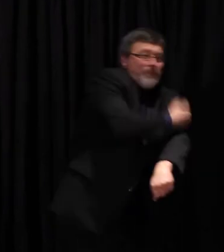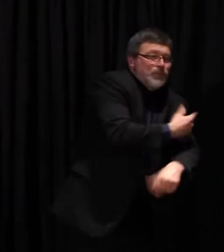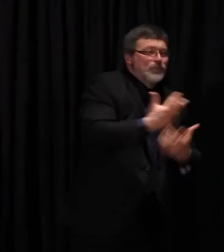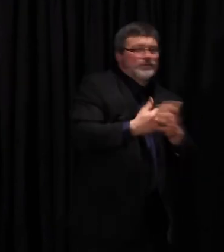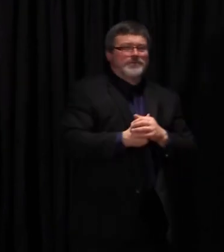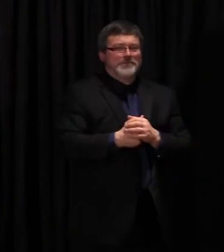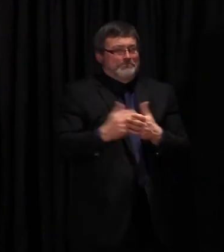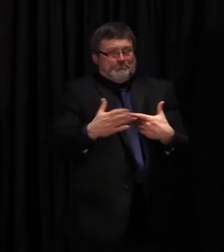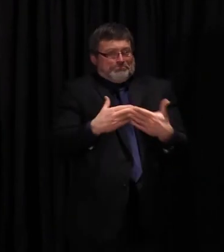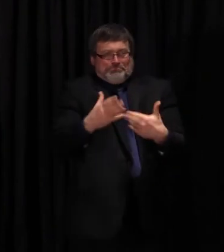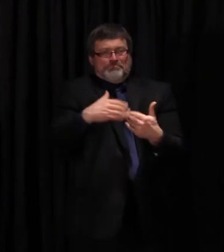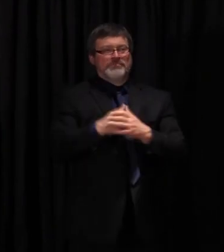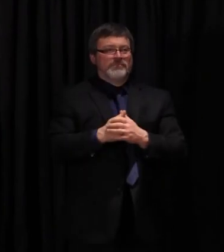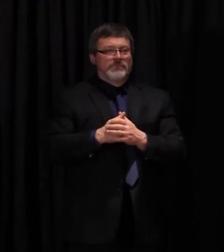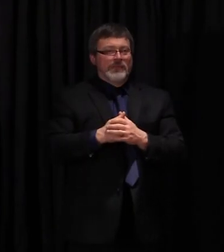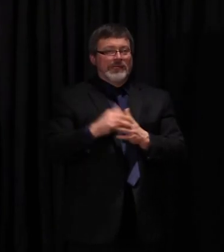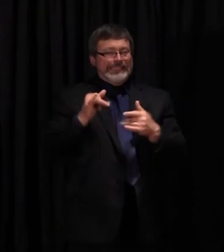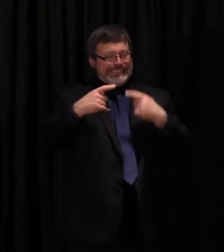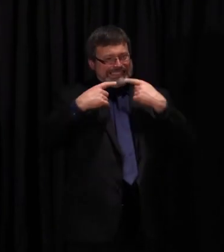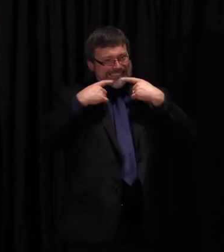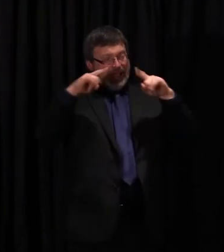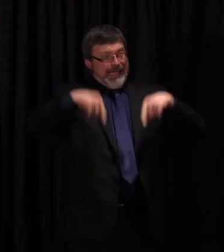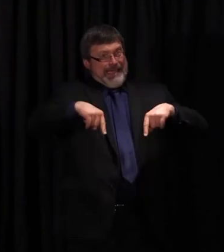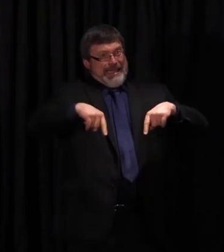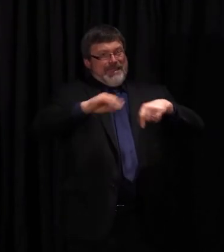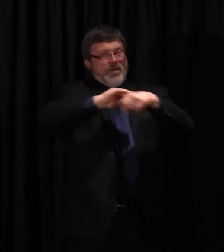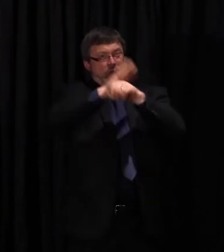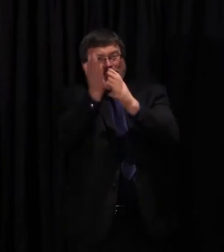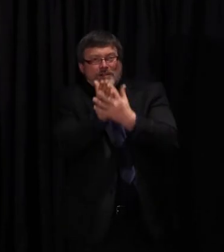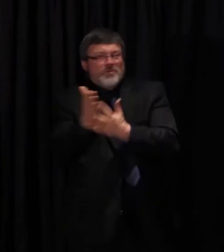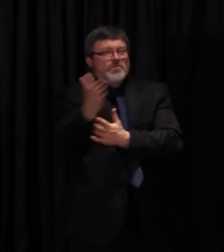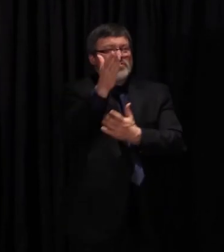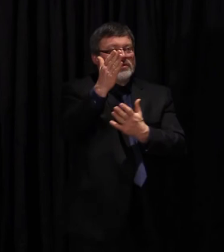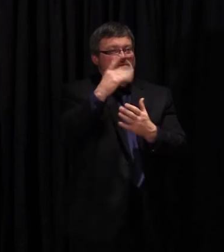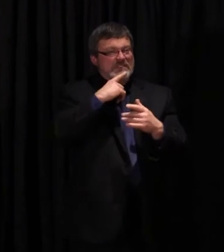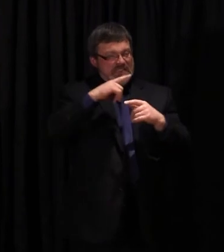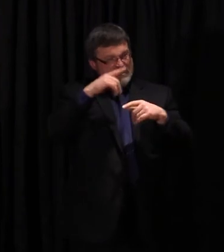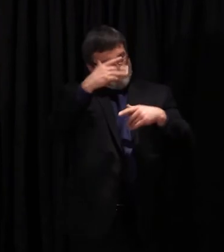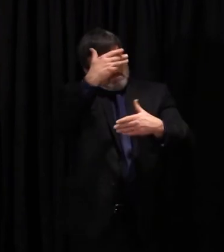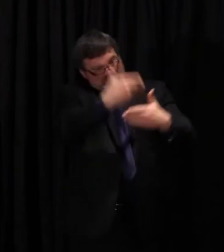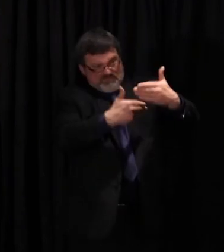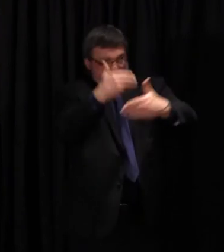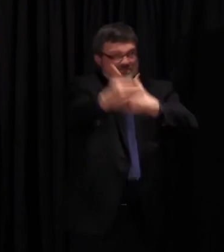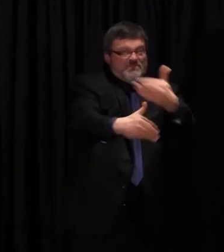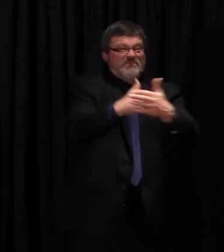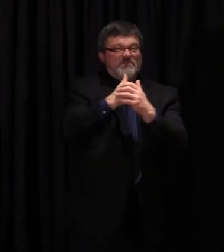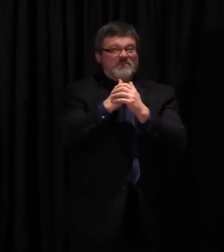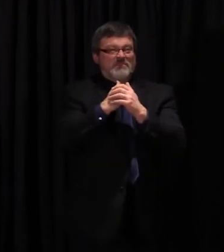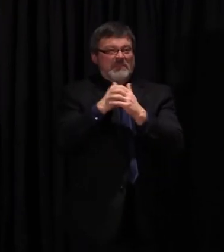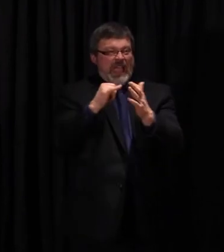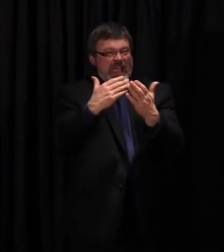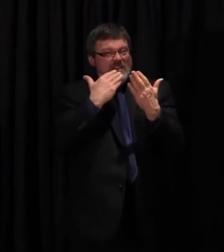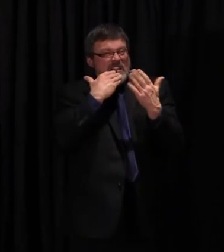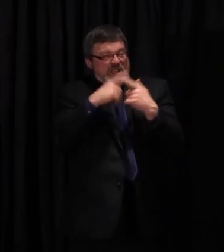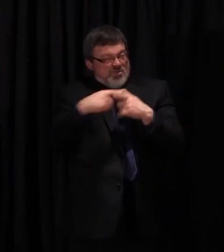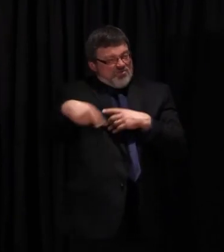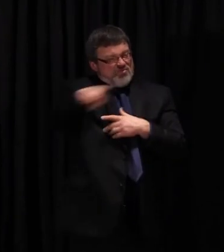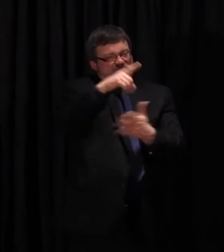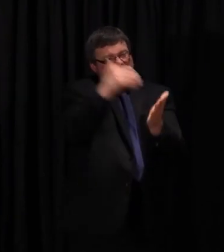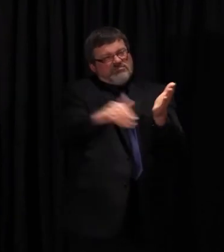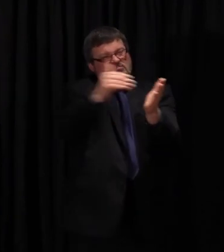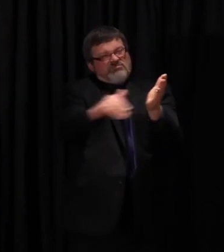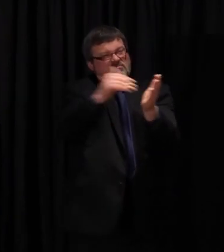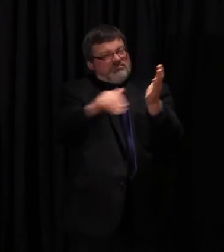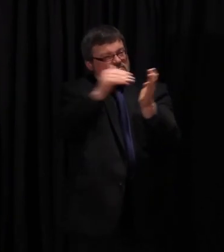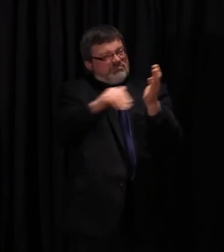Our success through the pandemic and the opportunity in front of us is thanks to the hundreds of thousands of Vermonters who stepped up.